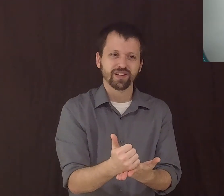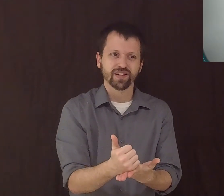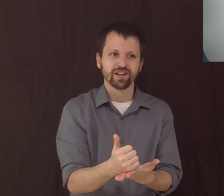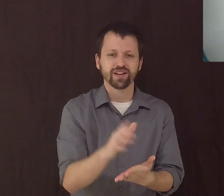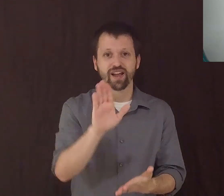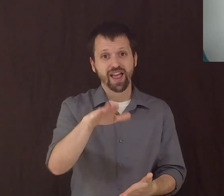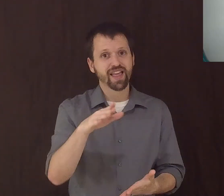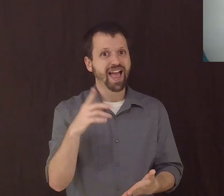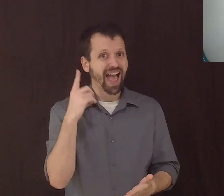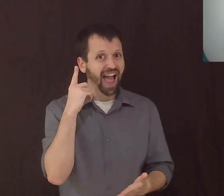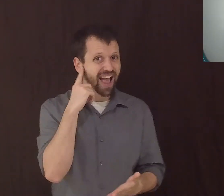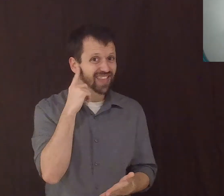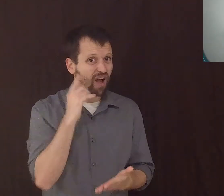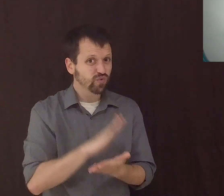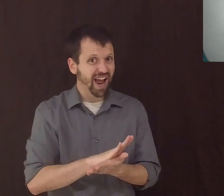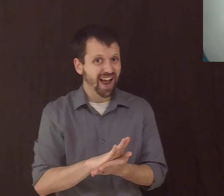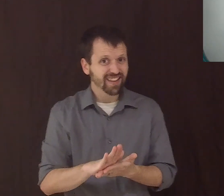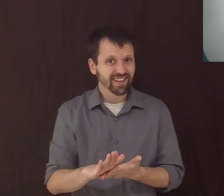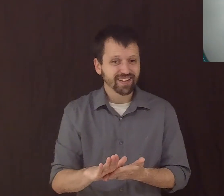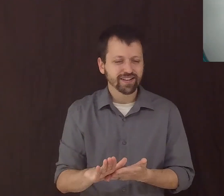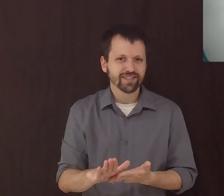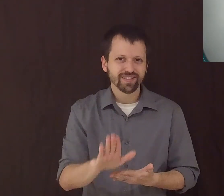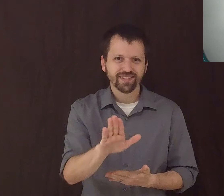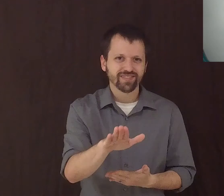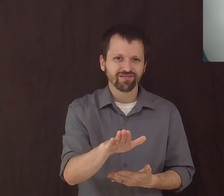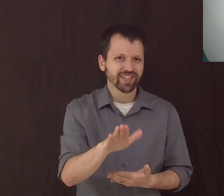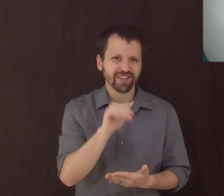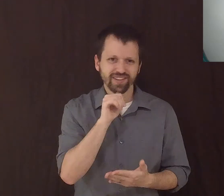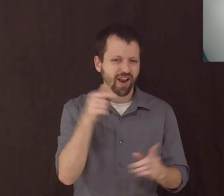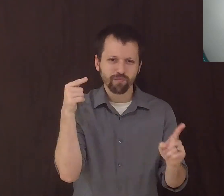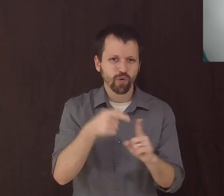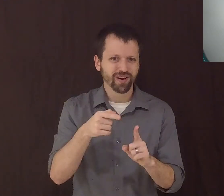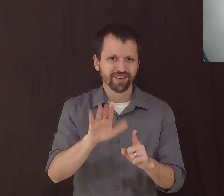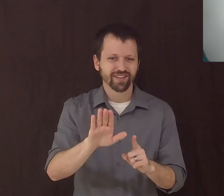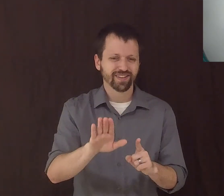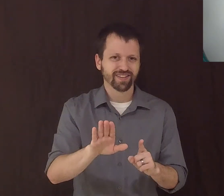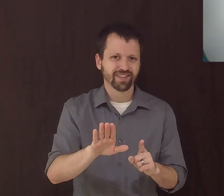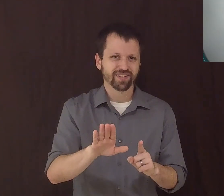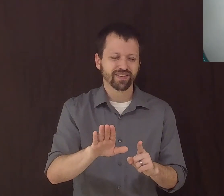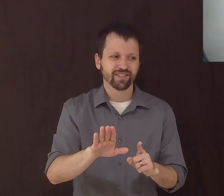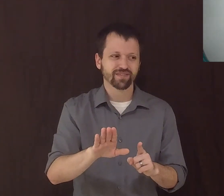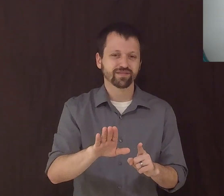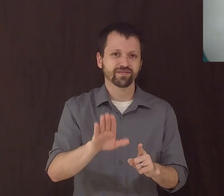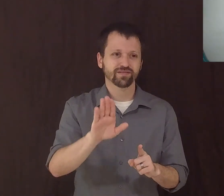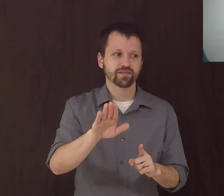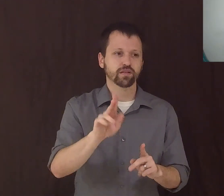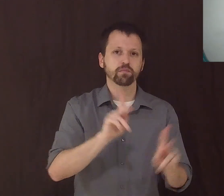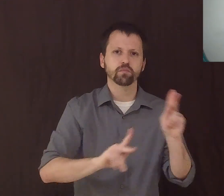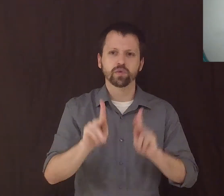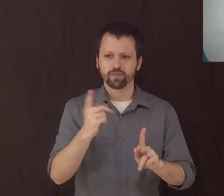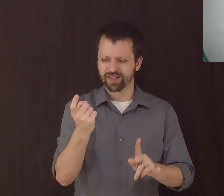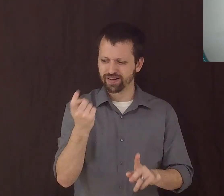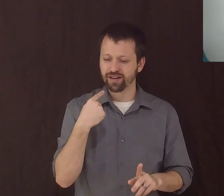you. And of course, that all sounds very intriguing. But that is not what Paul is teaching in that verse. By the way,